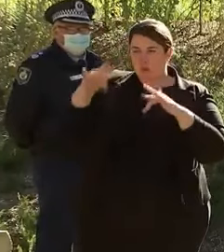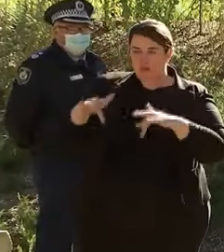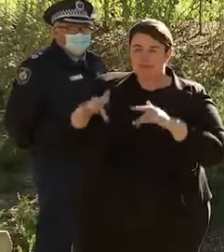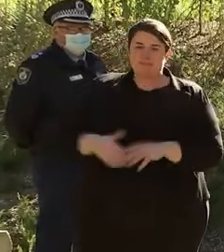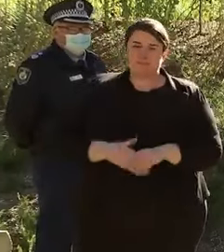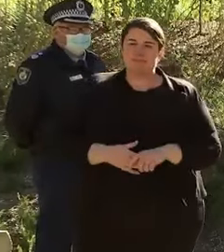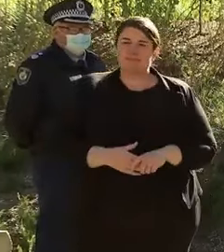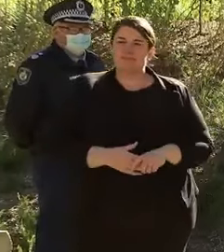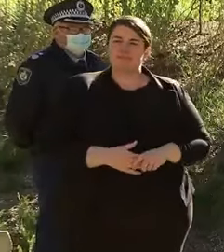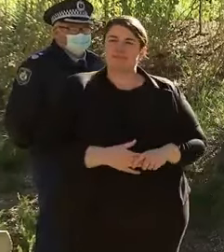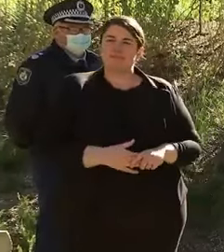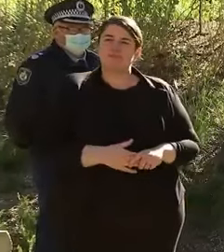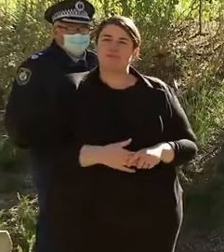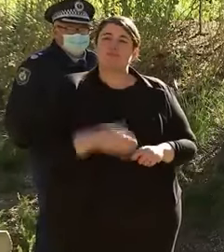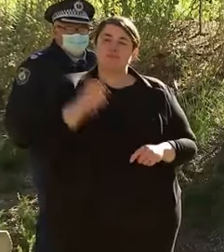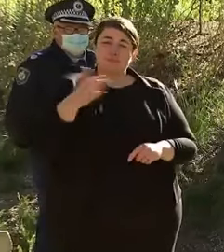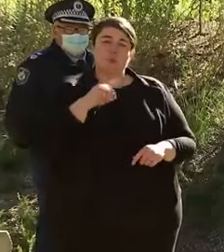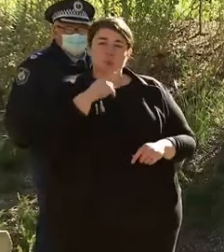orders, Premier,